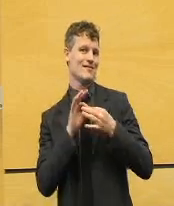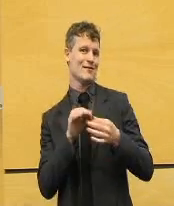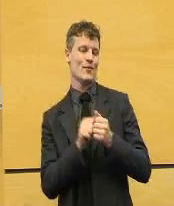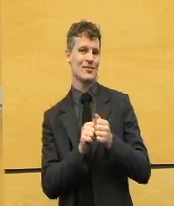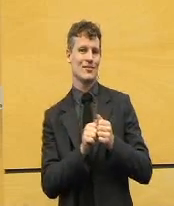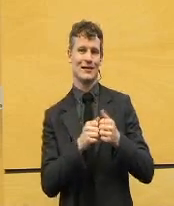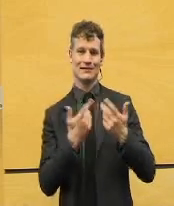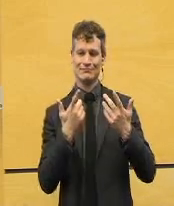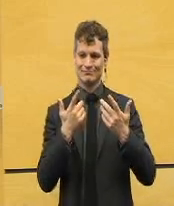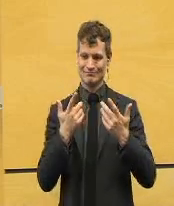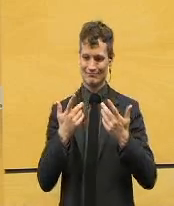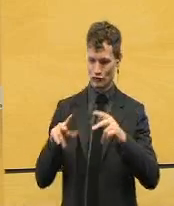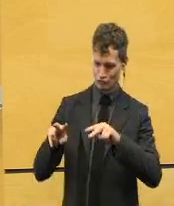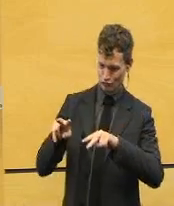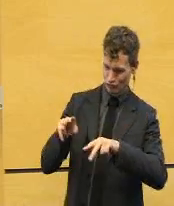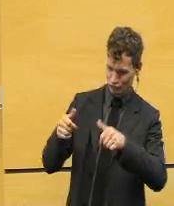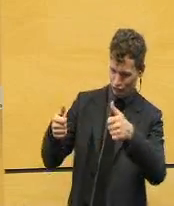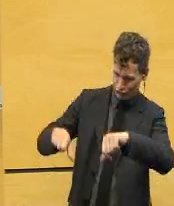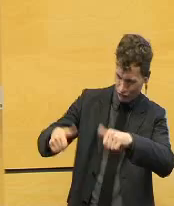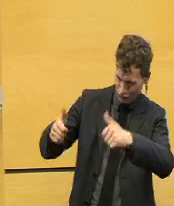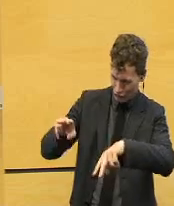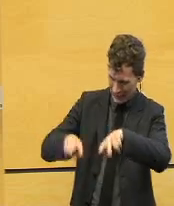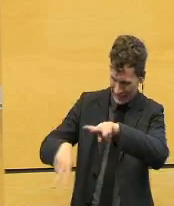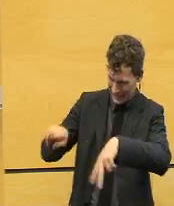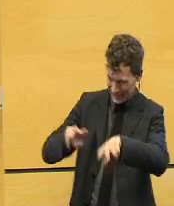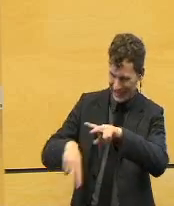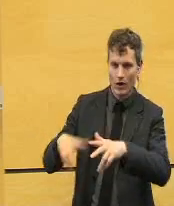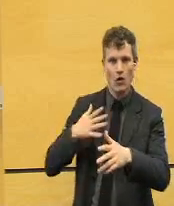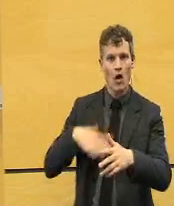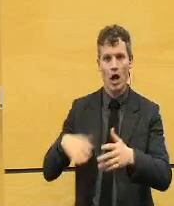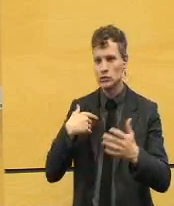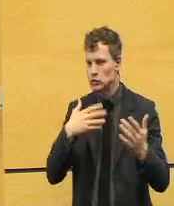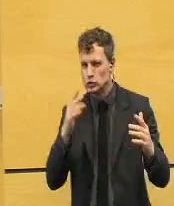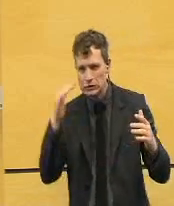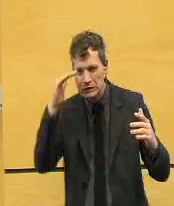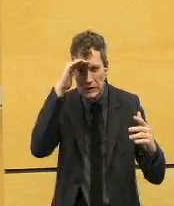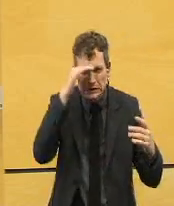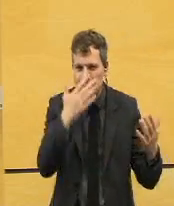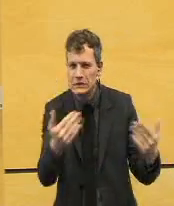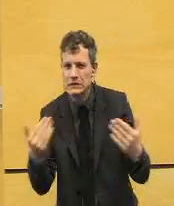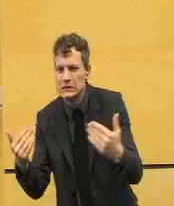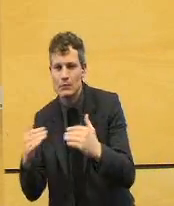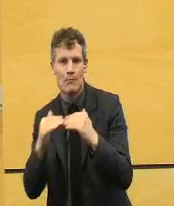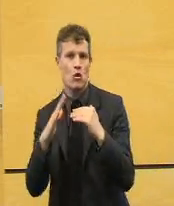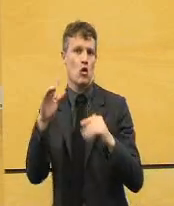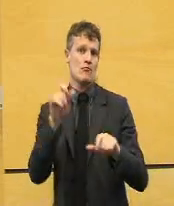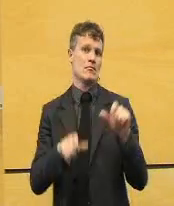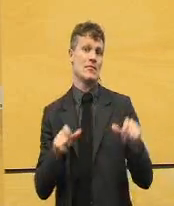to find more persons with disabilities to register